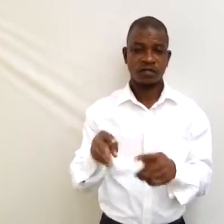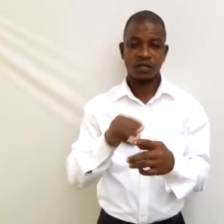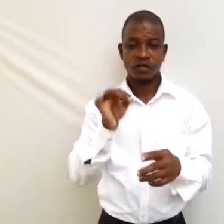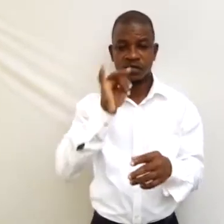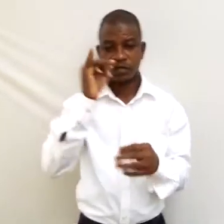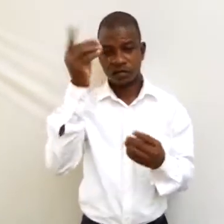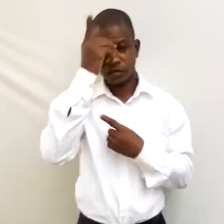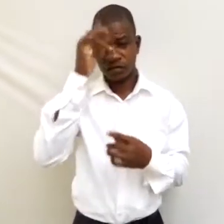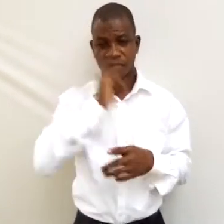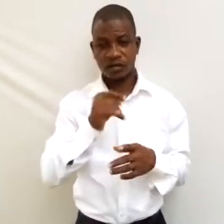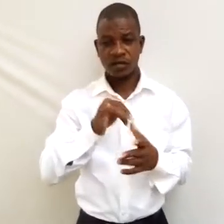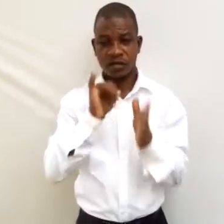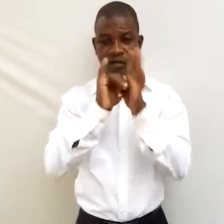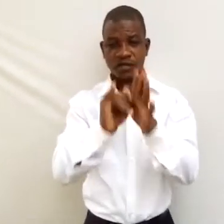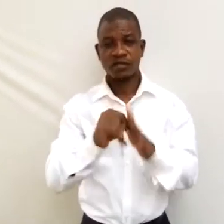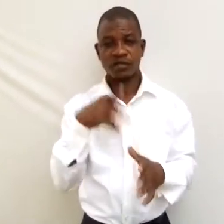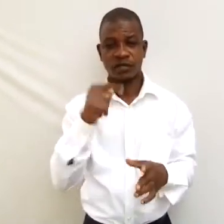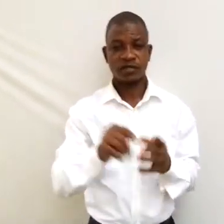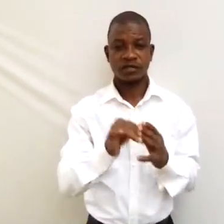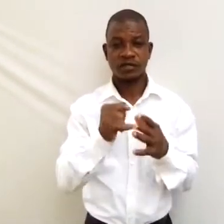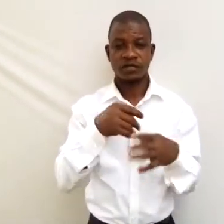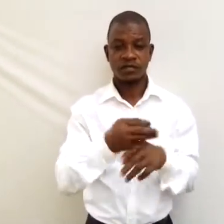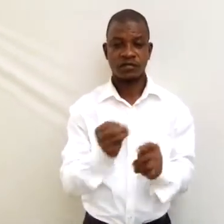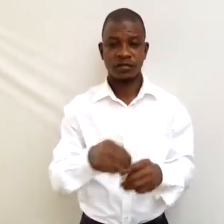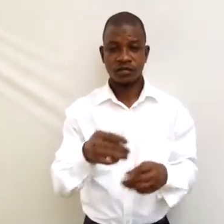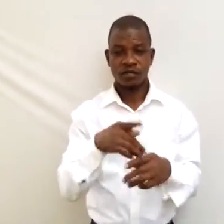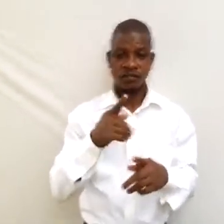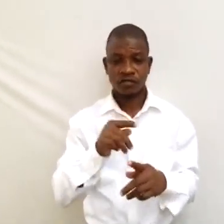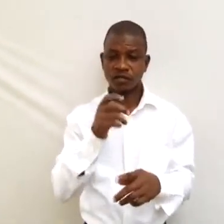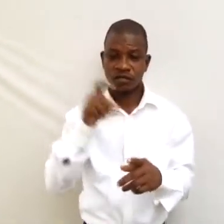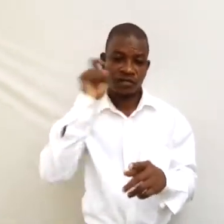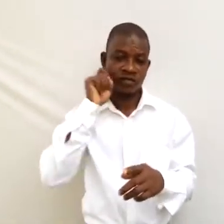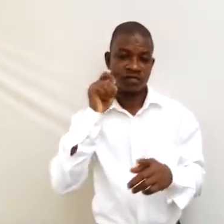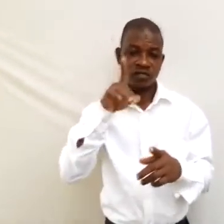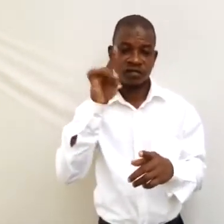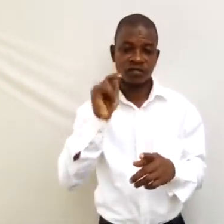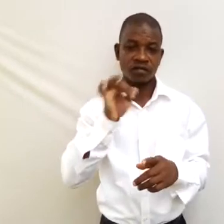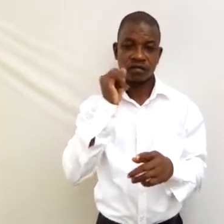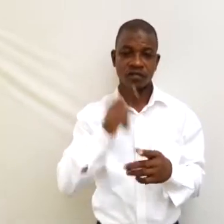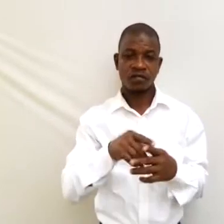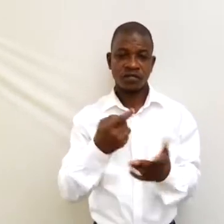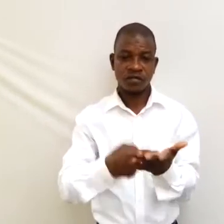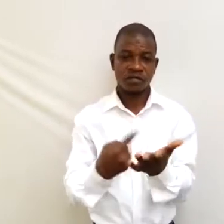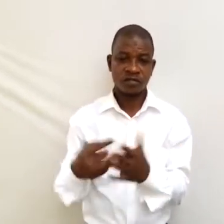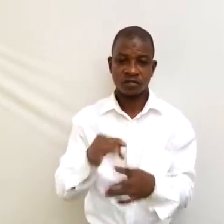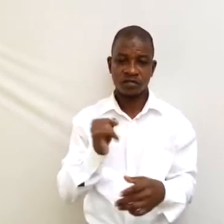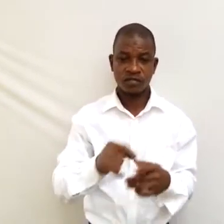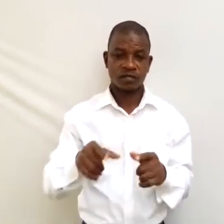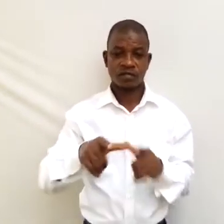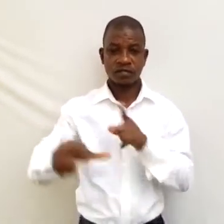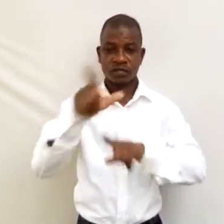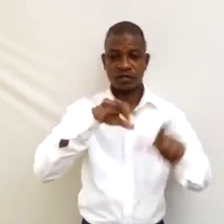identify the major sources of sexually transmitted infections, discuss the signs and symptoms of sexually